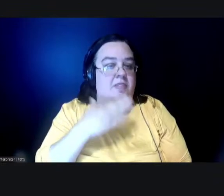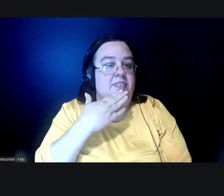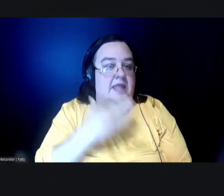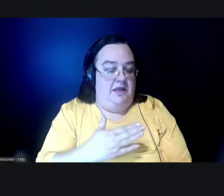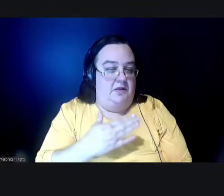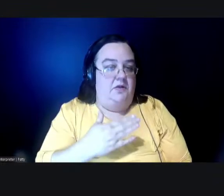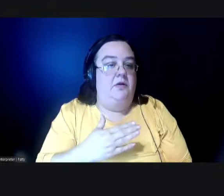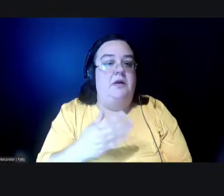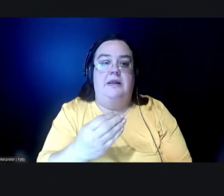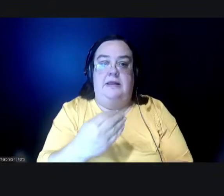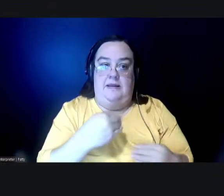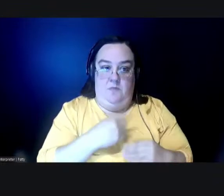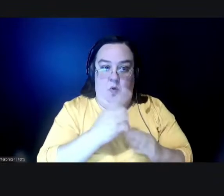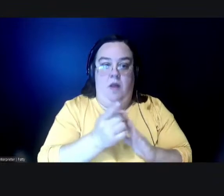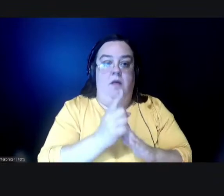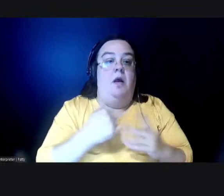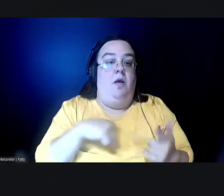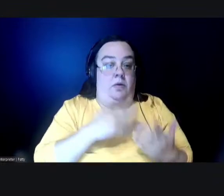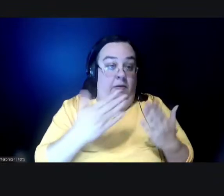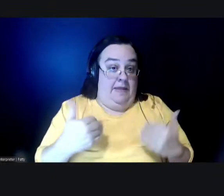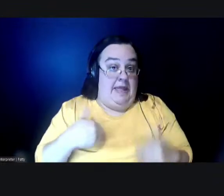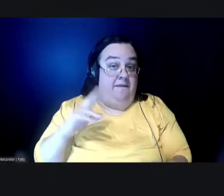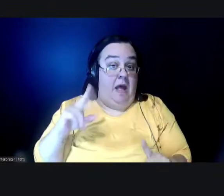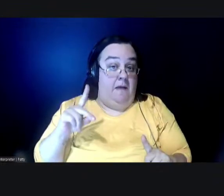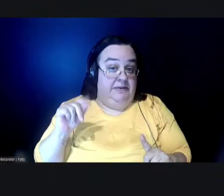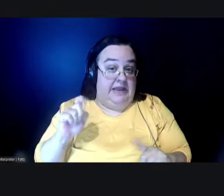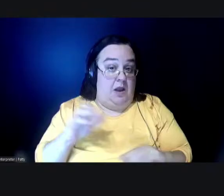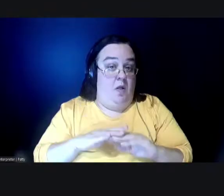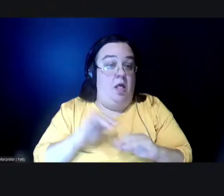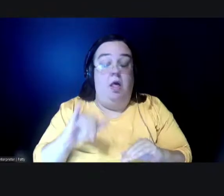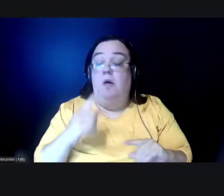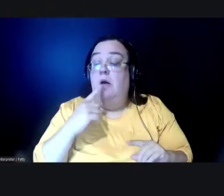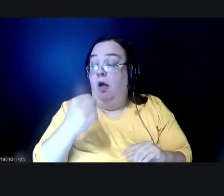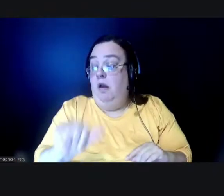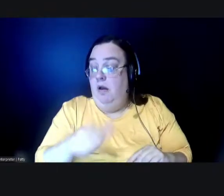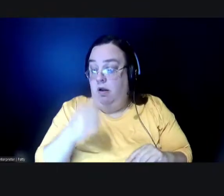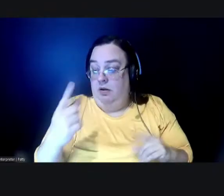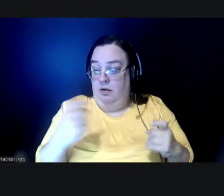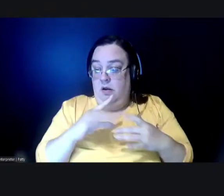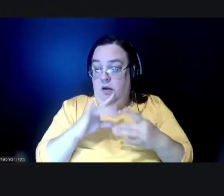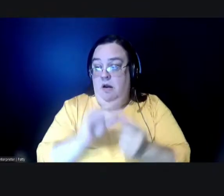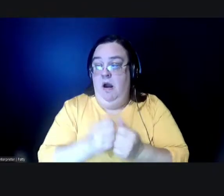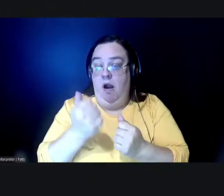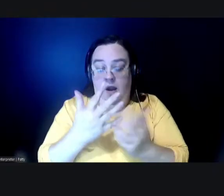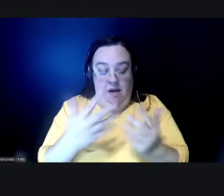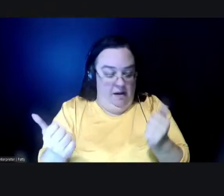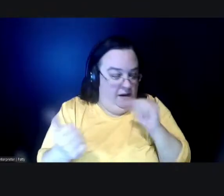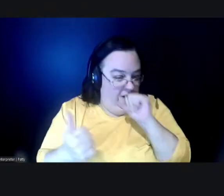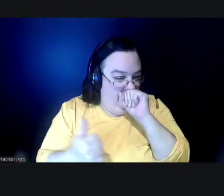Give me one moment, we may have an update. Are there any other questions as it relates to anything else?